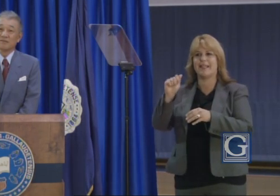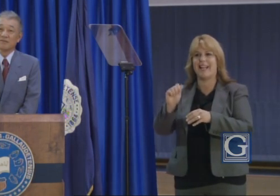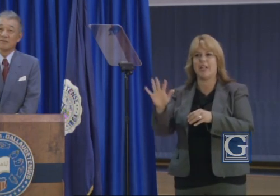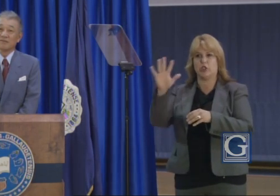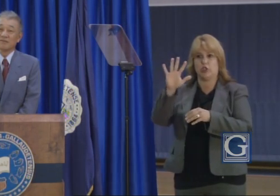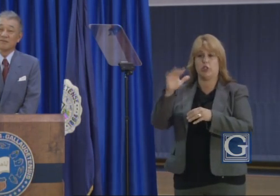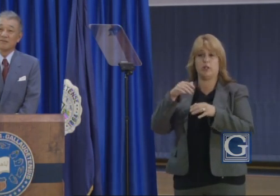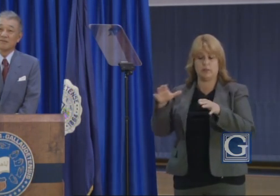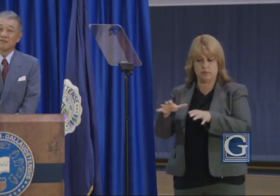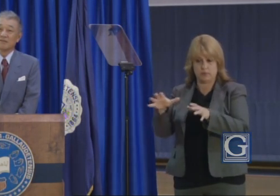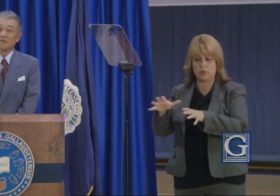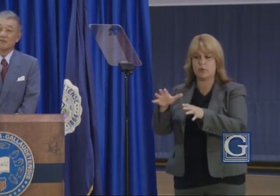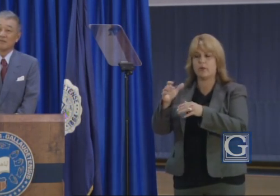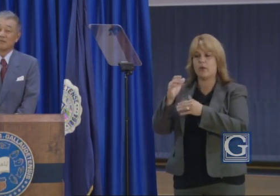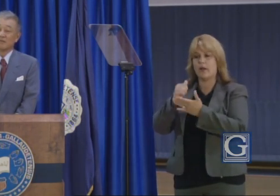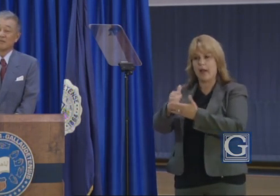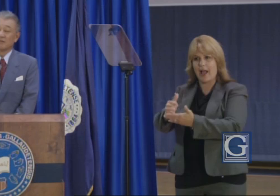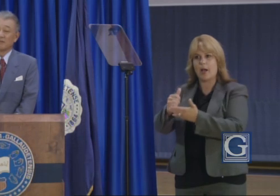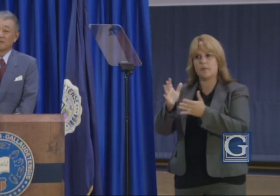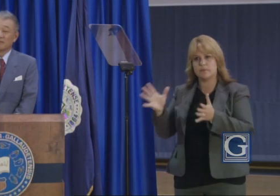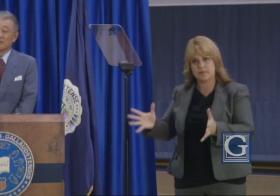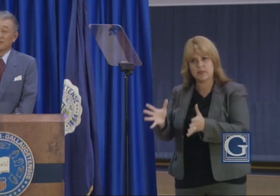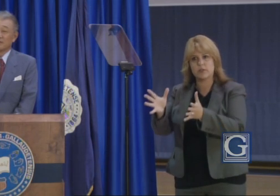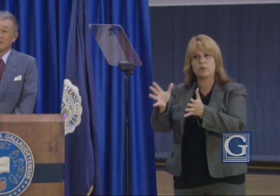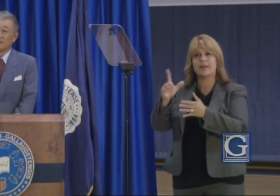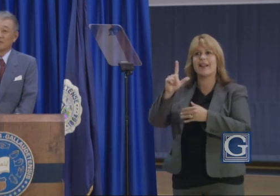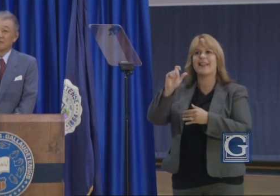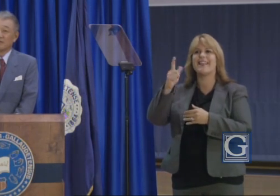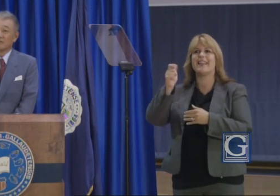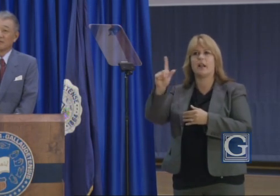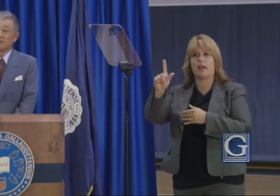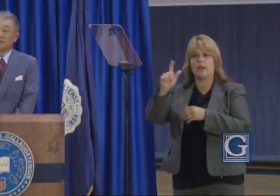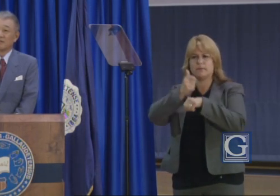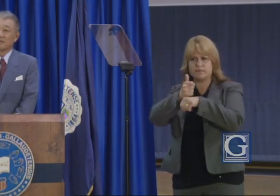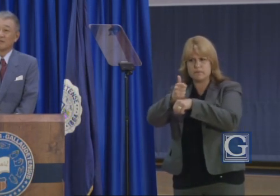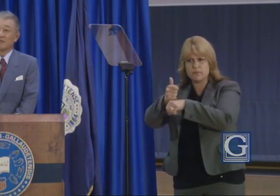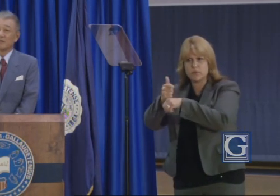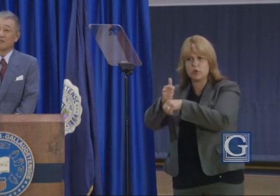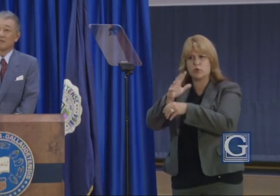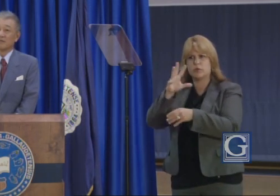continue to build these kinds of legal frameworks into legislation.